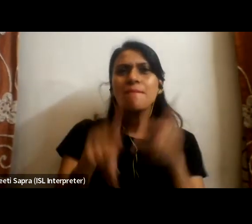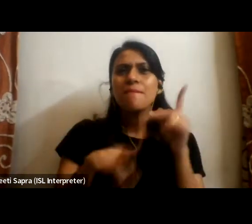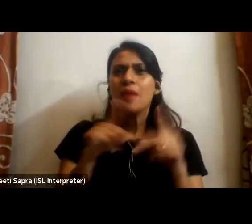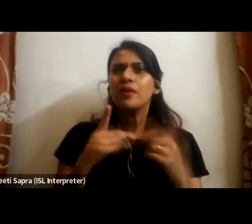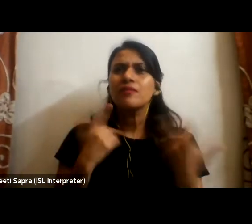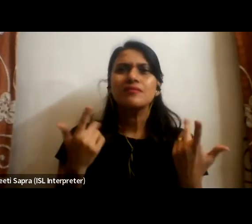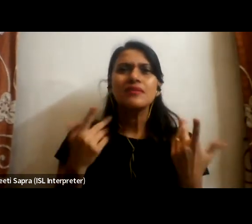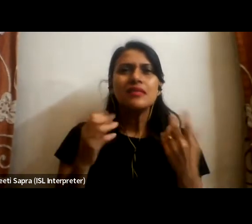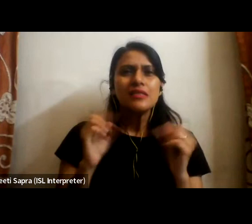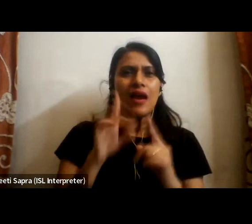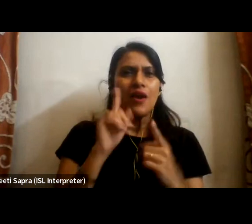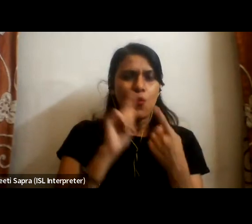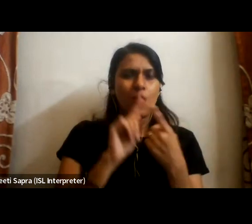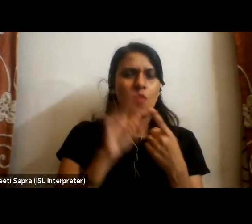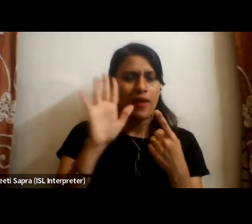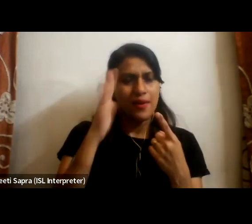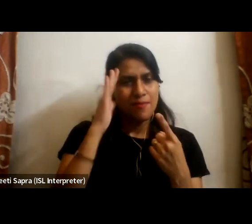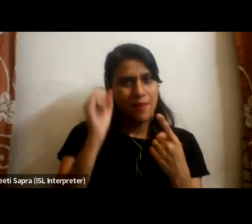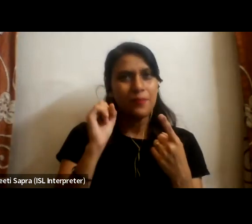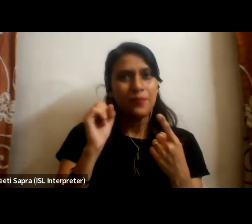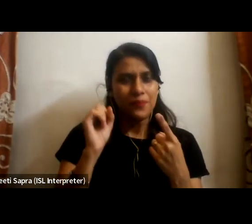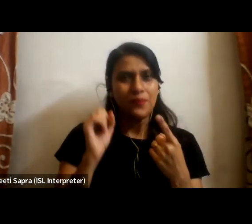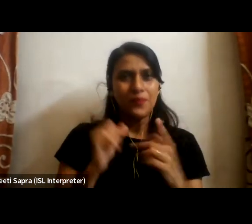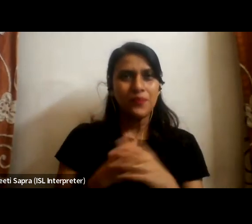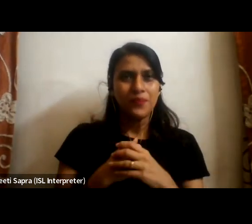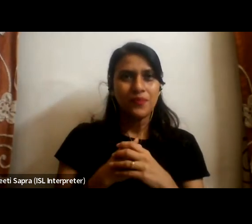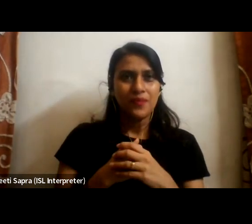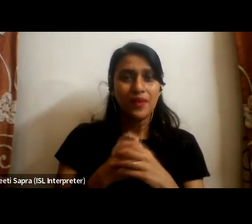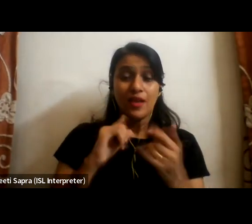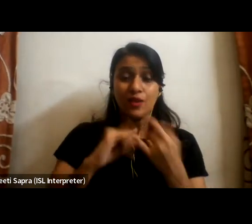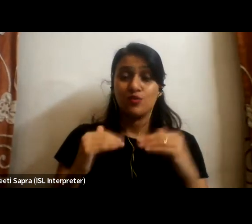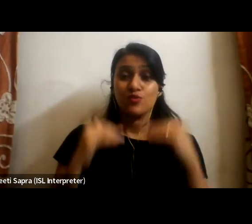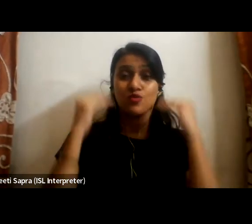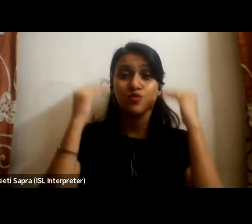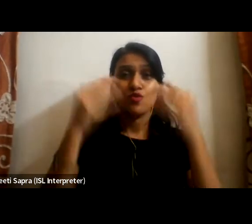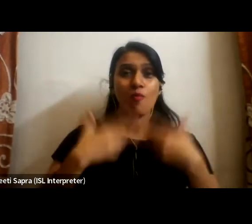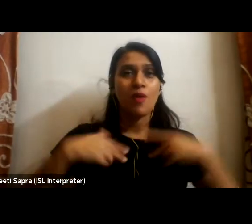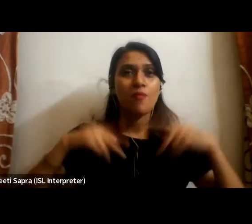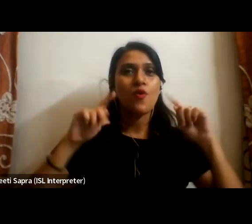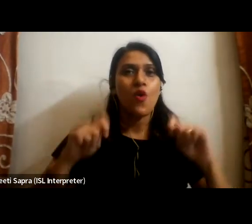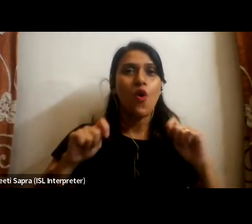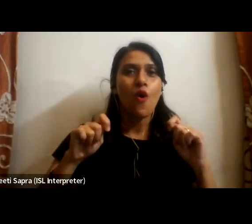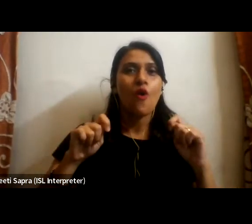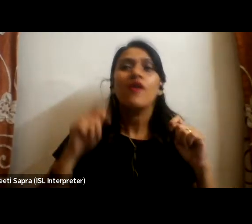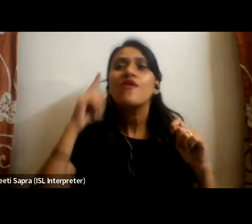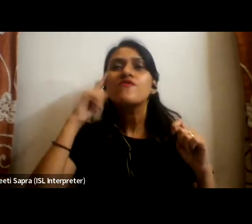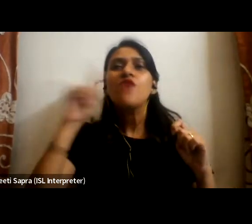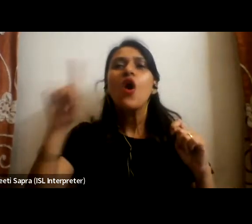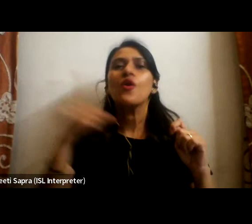book with questioning whether the Supreme Court is actually a people's court.